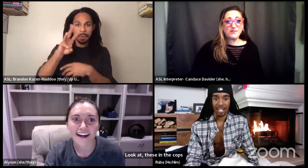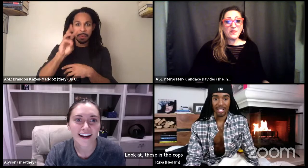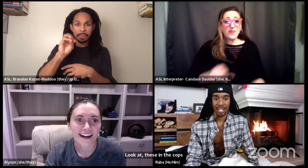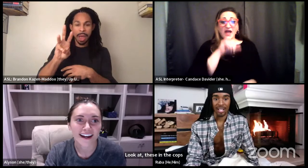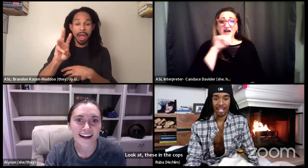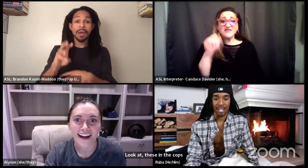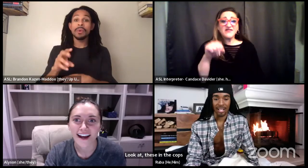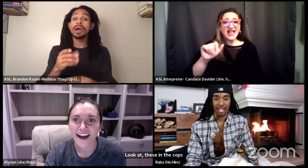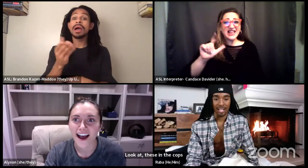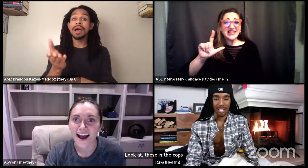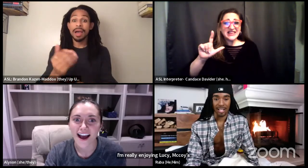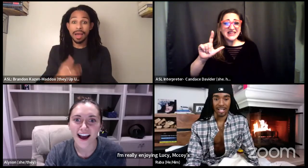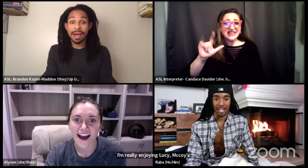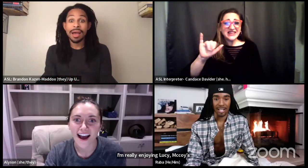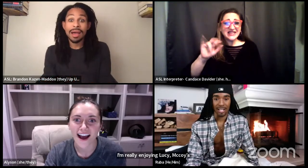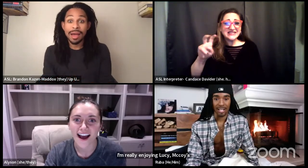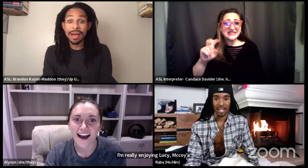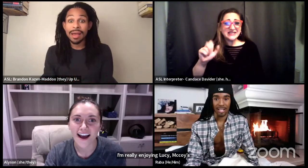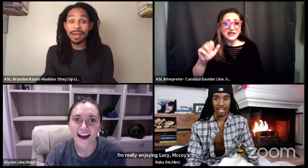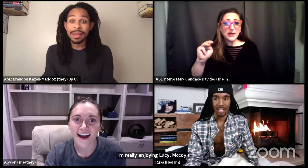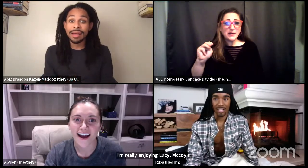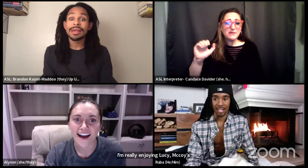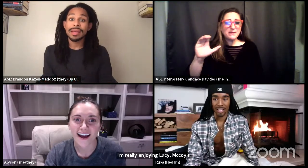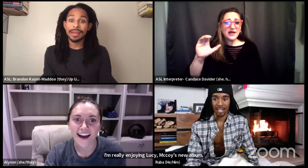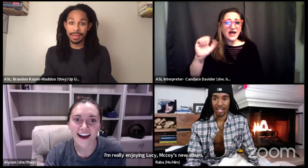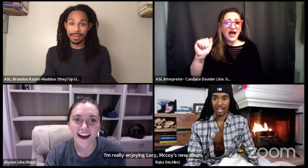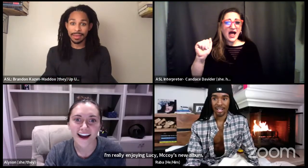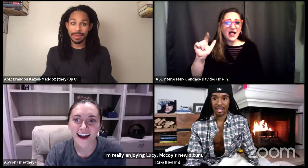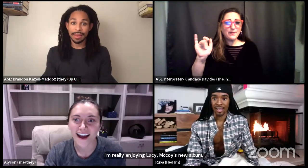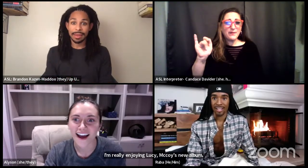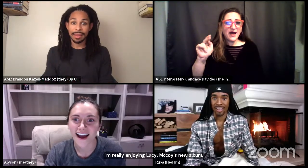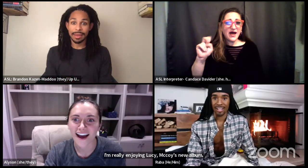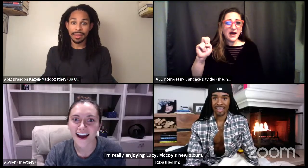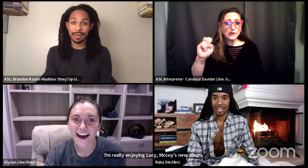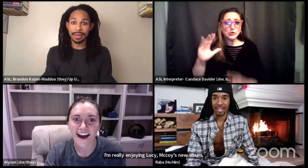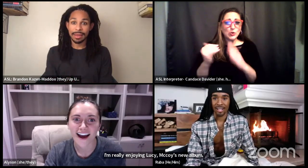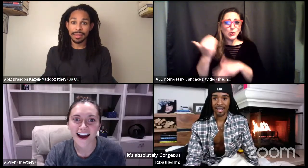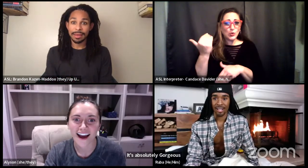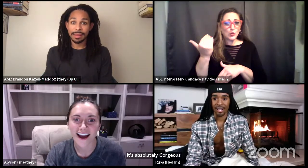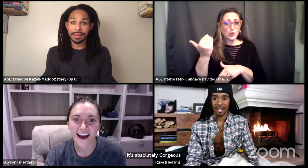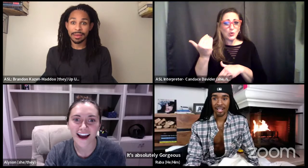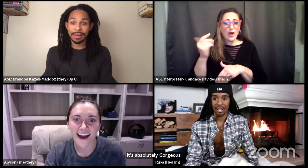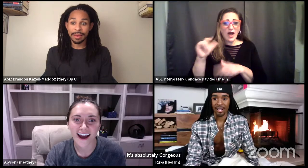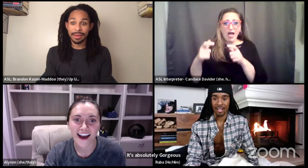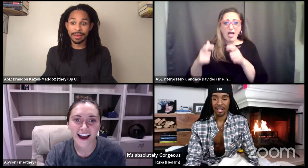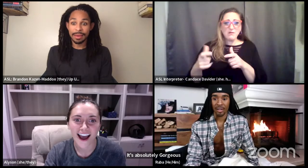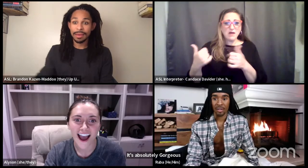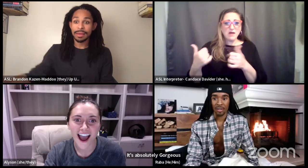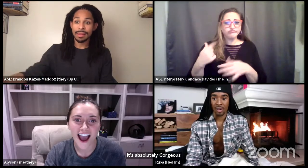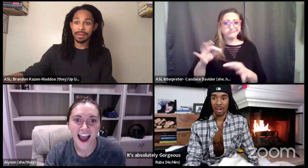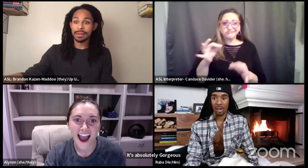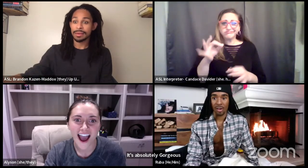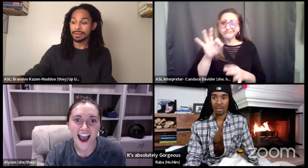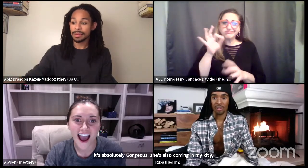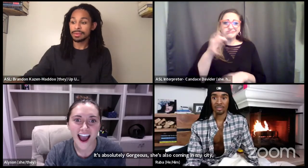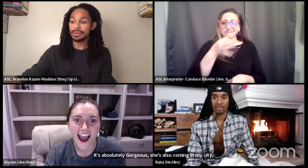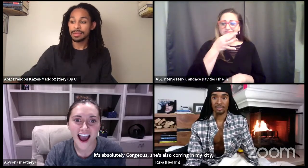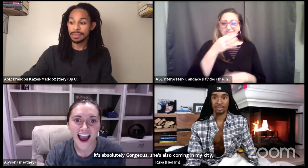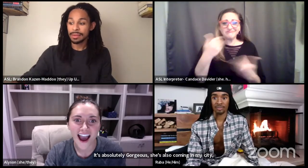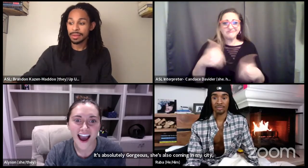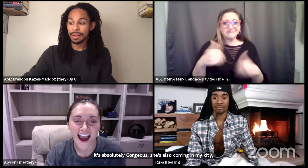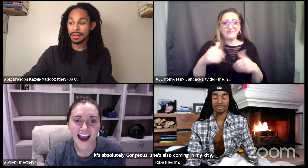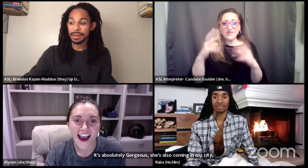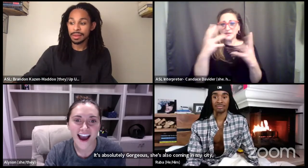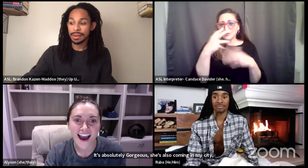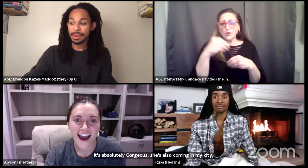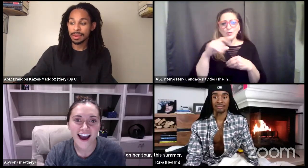new album. It's absolutely gorgeous. She's also coming to my city on her tour this summer, so I'm definitely getting